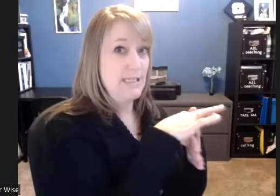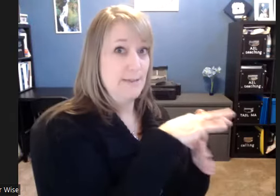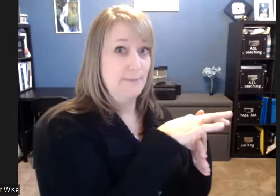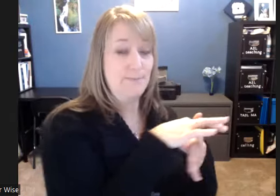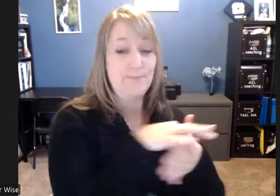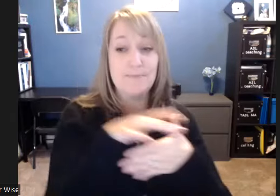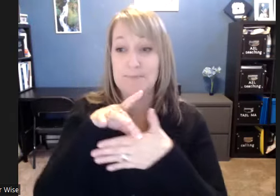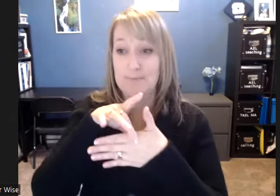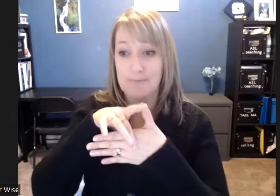meet.